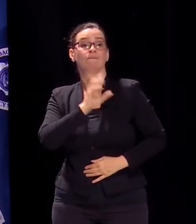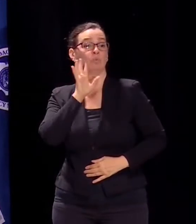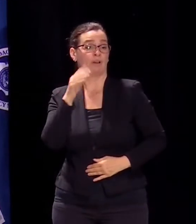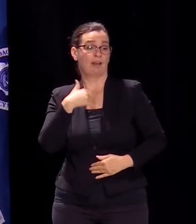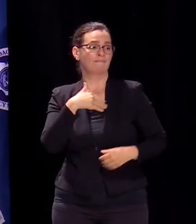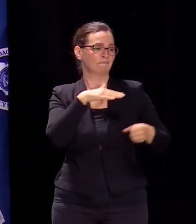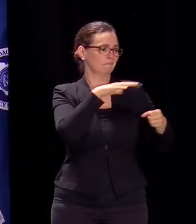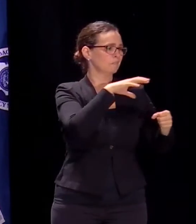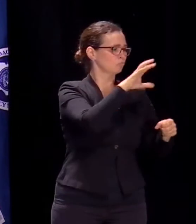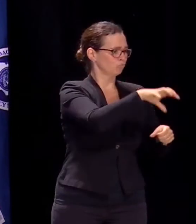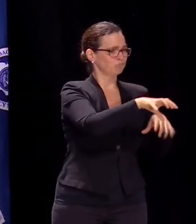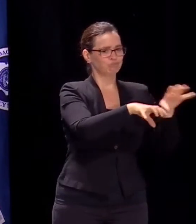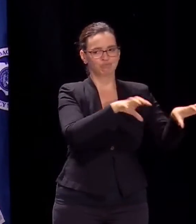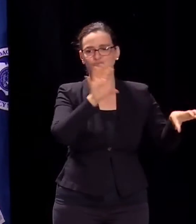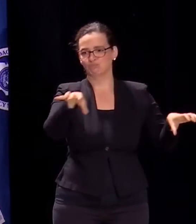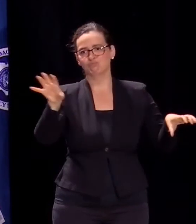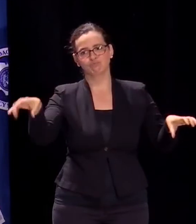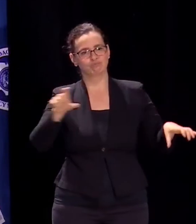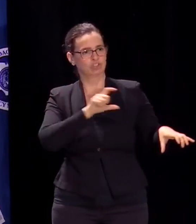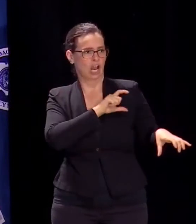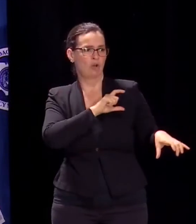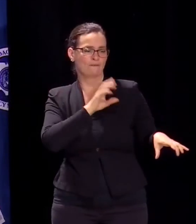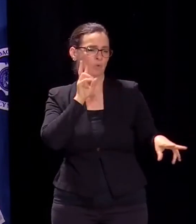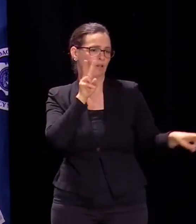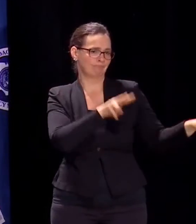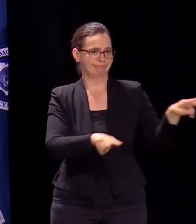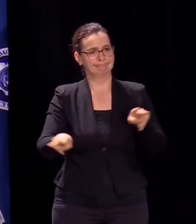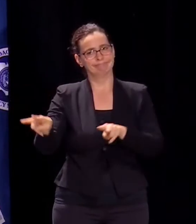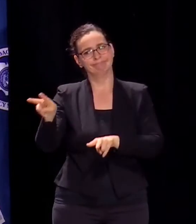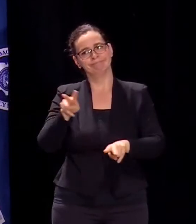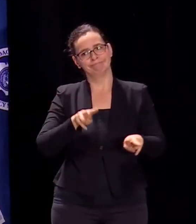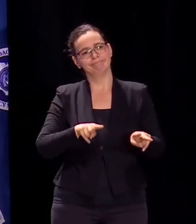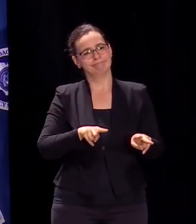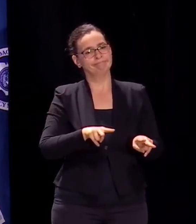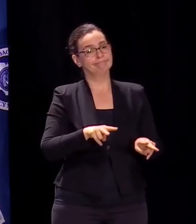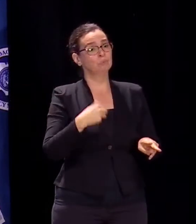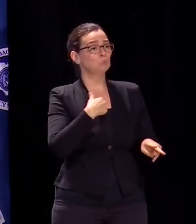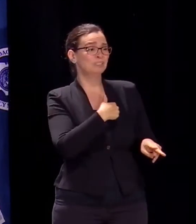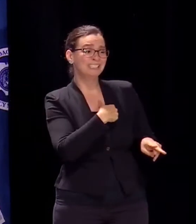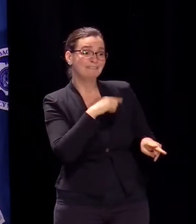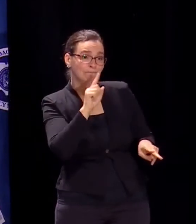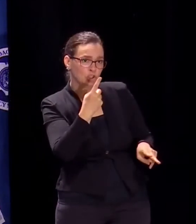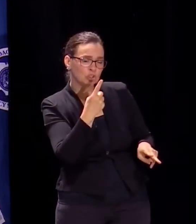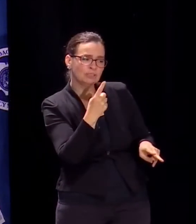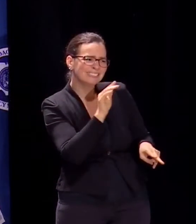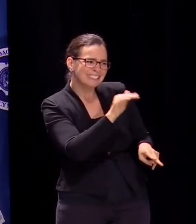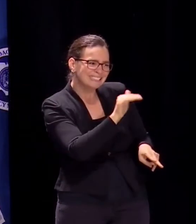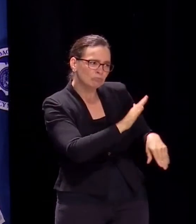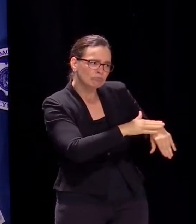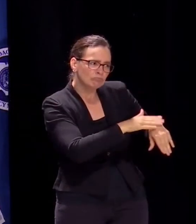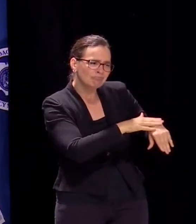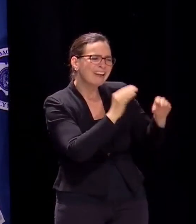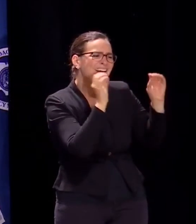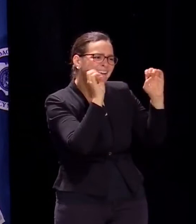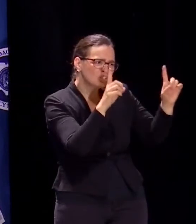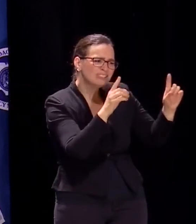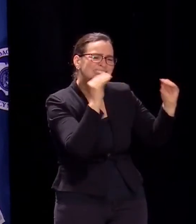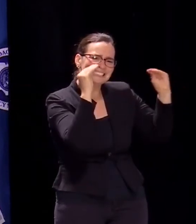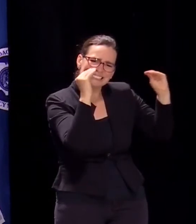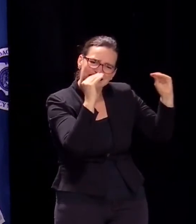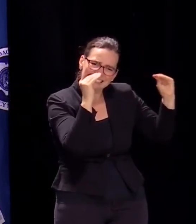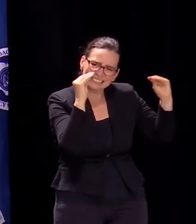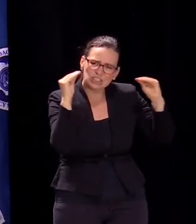that. And their policy will probably be what it is now. Certainly I think the mayor can answer if they're going to do anything differently within